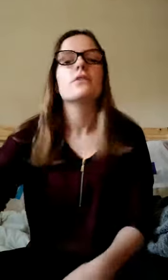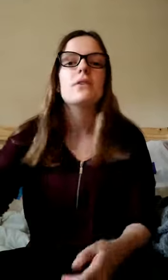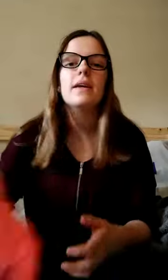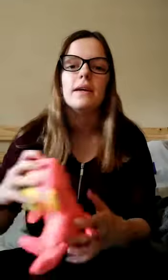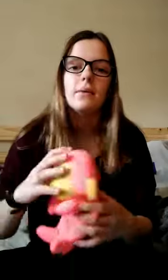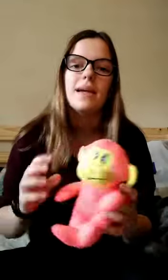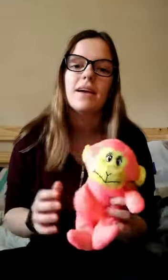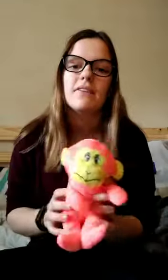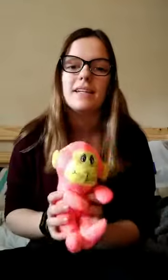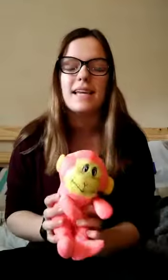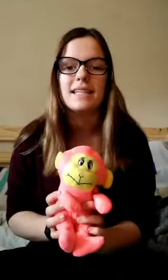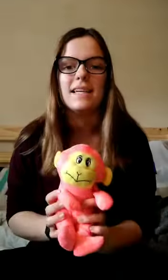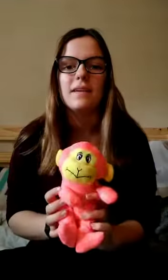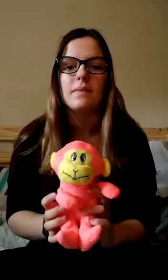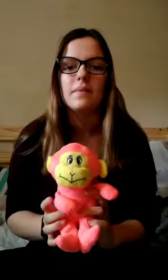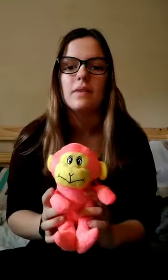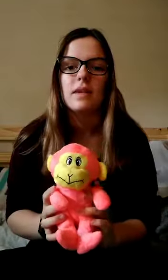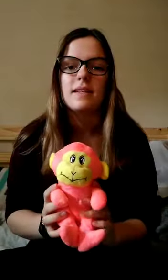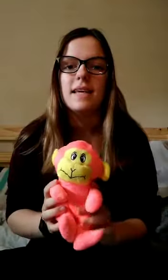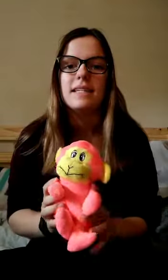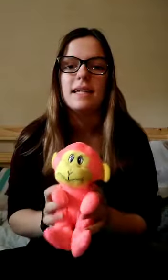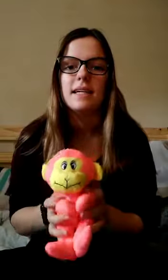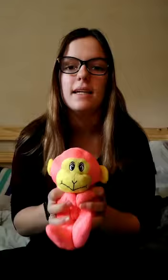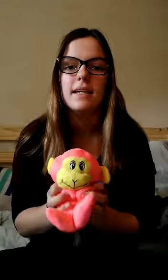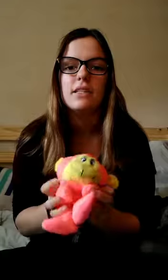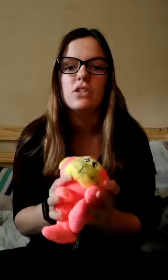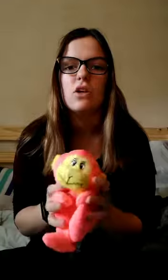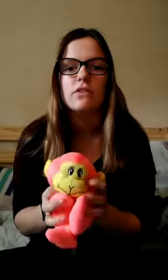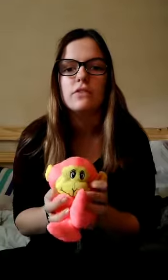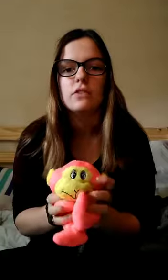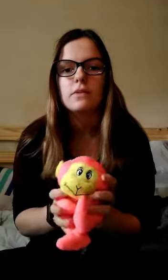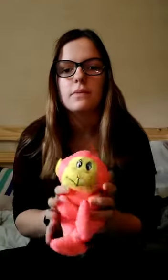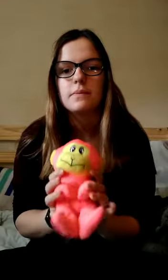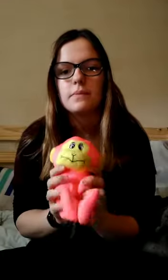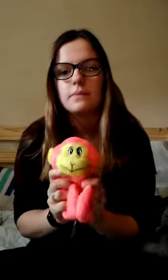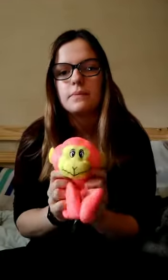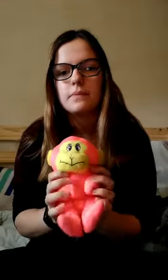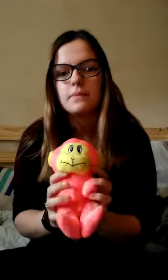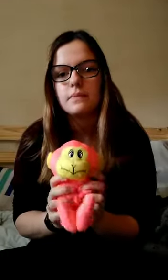So here we have a teddy. Teddy is soft.